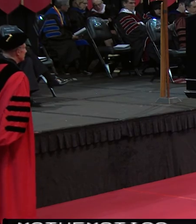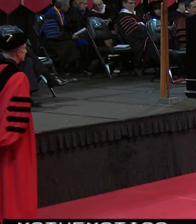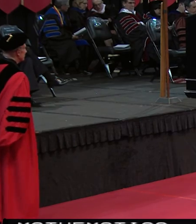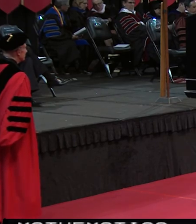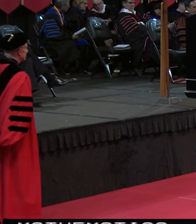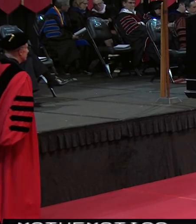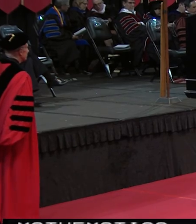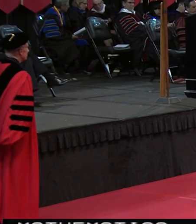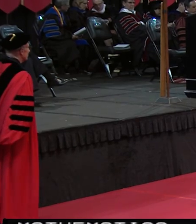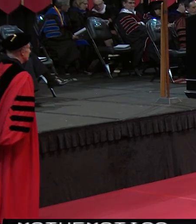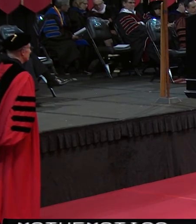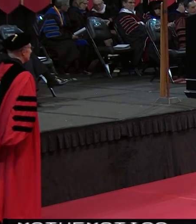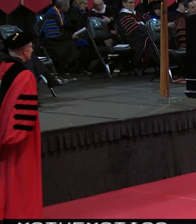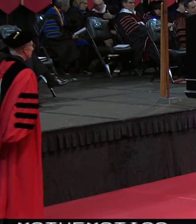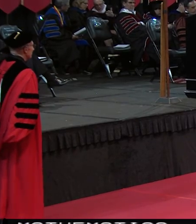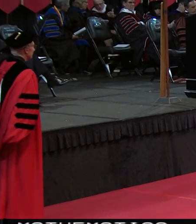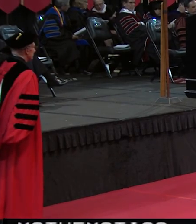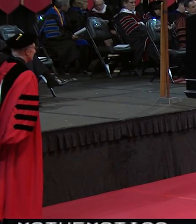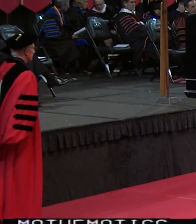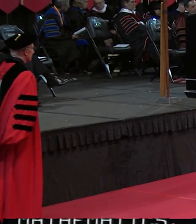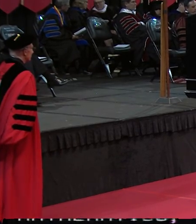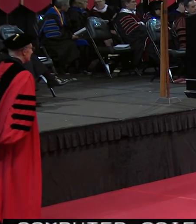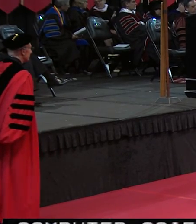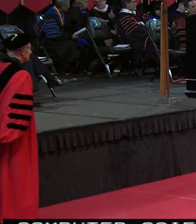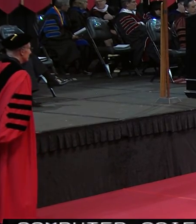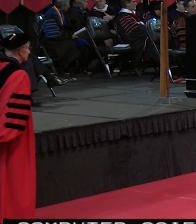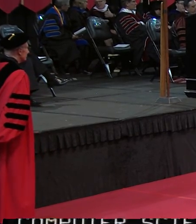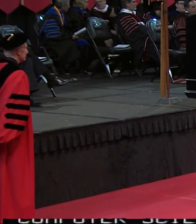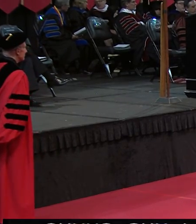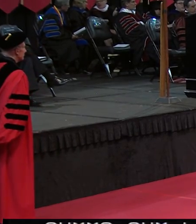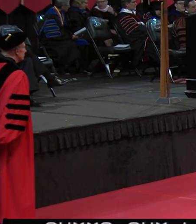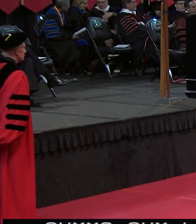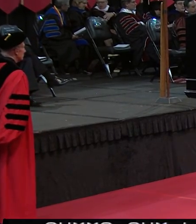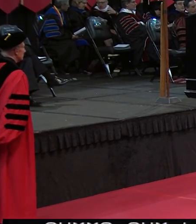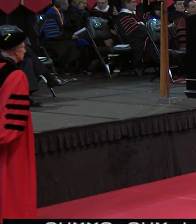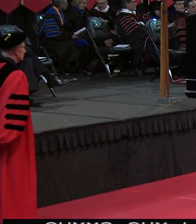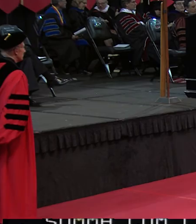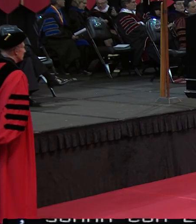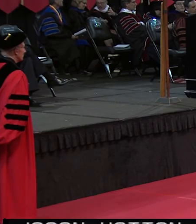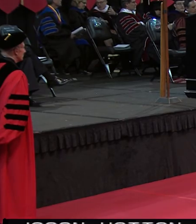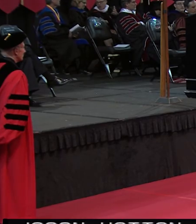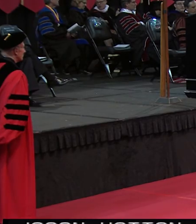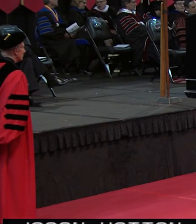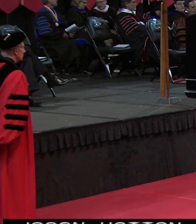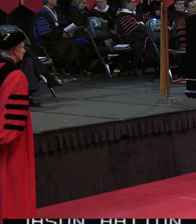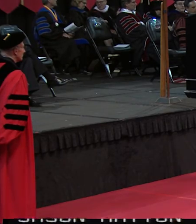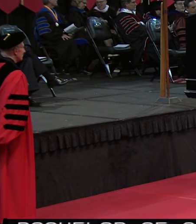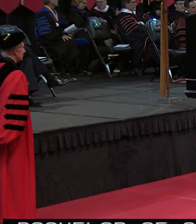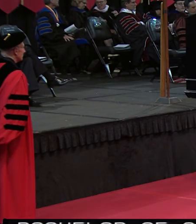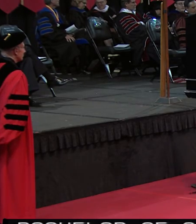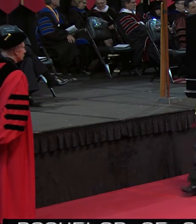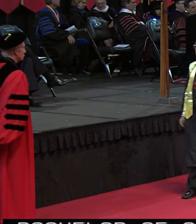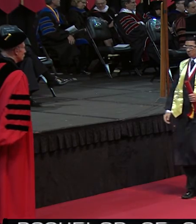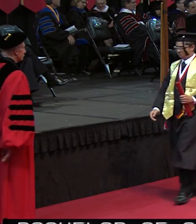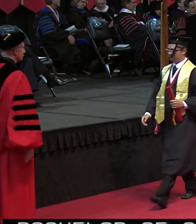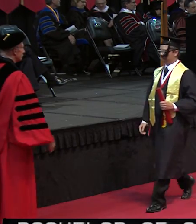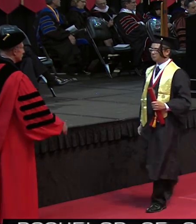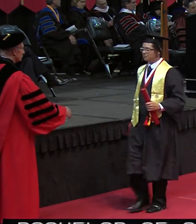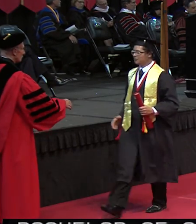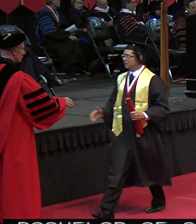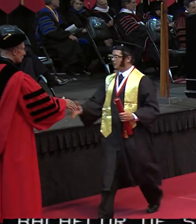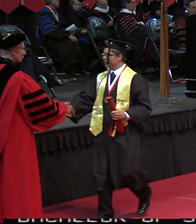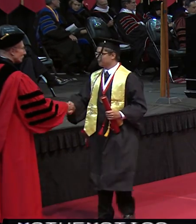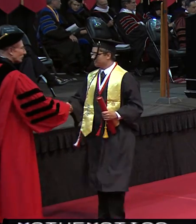Graduating second degree in chemical engineering, Rio College honors, summa cum laude.